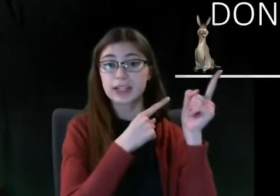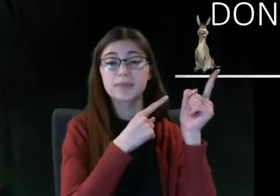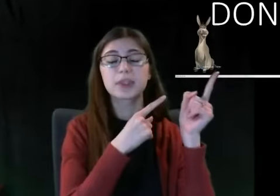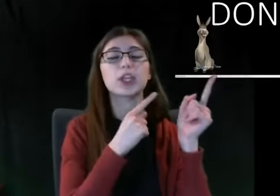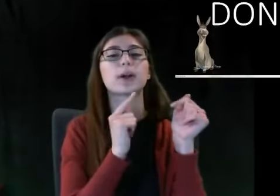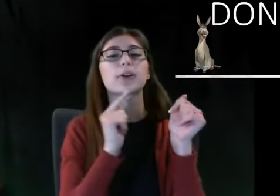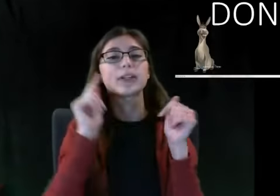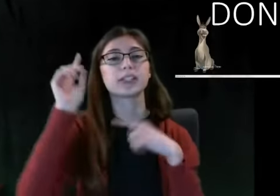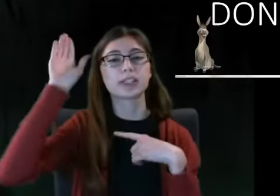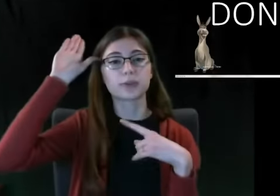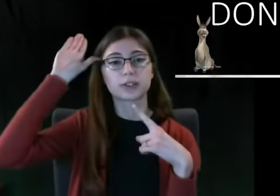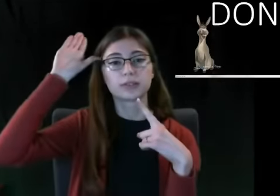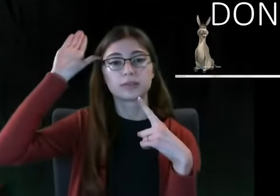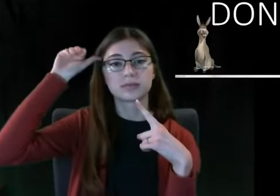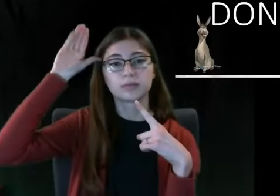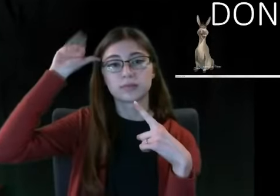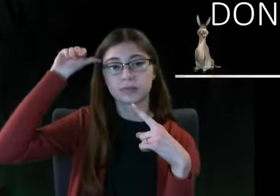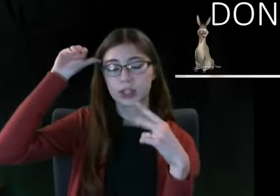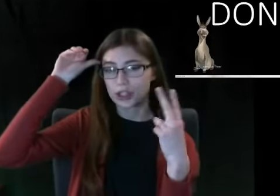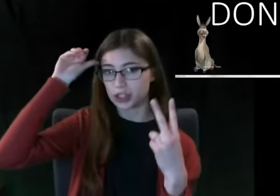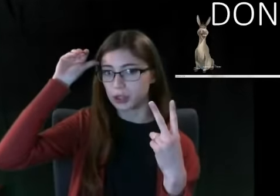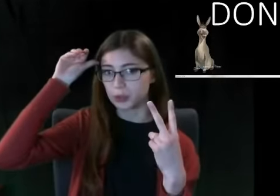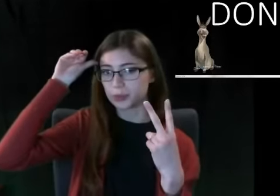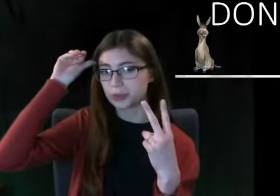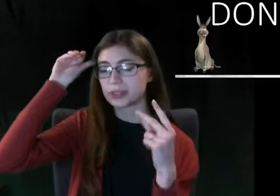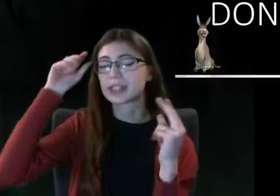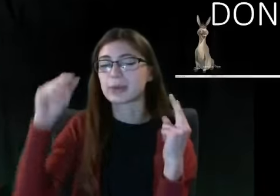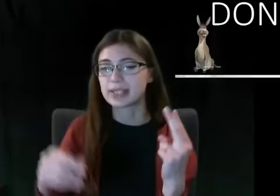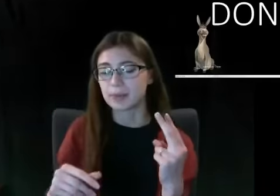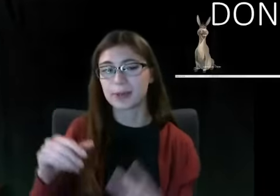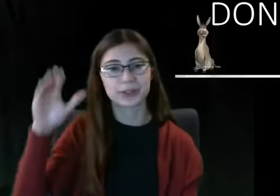you are going to do two. You're going to do a double motion.